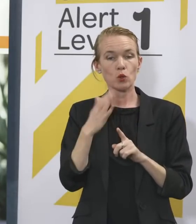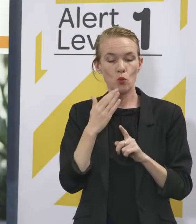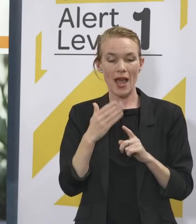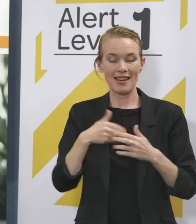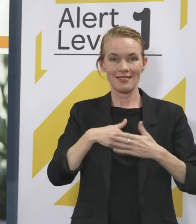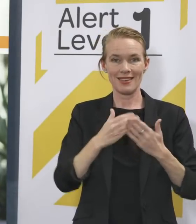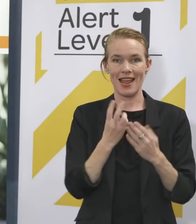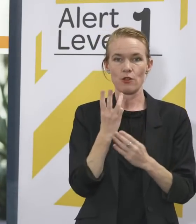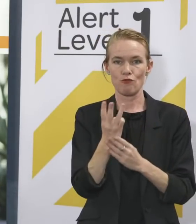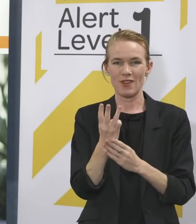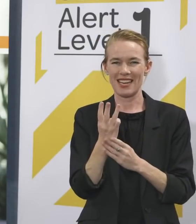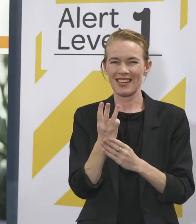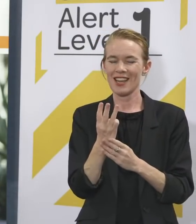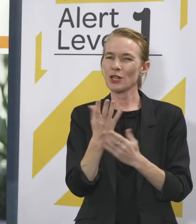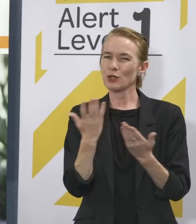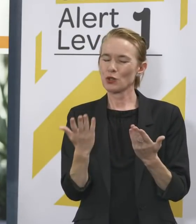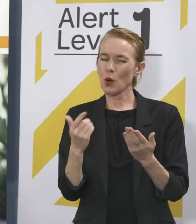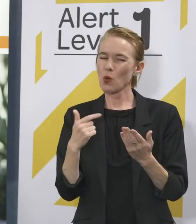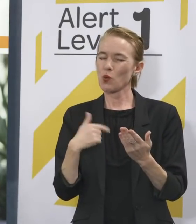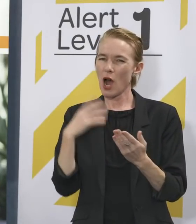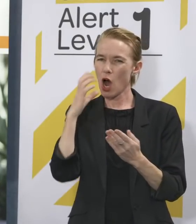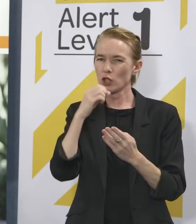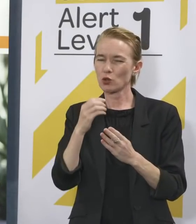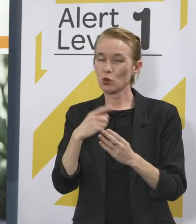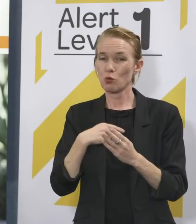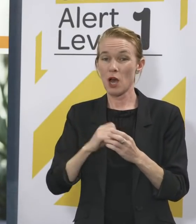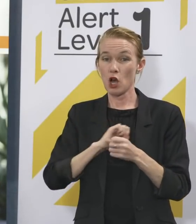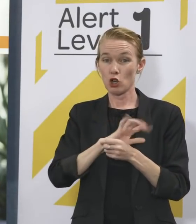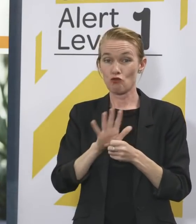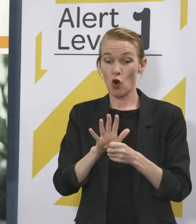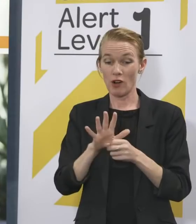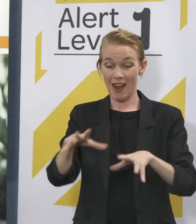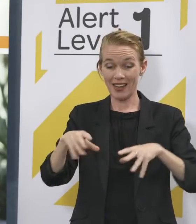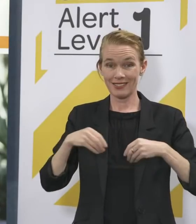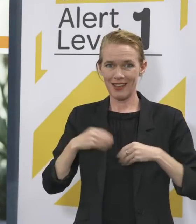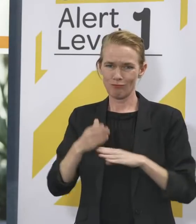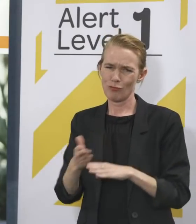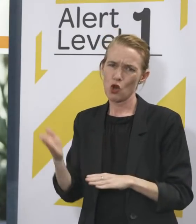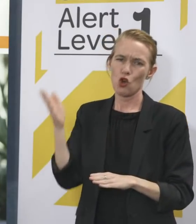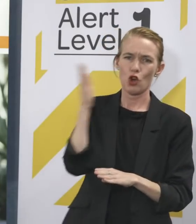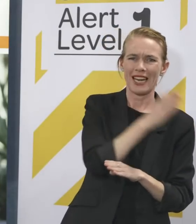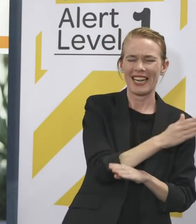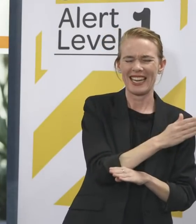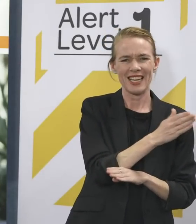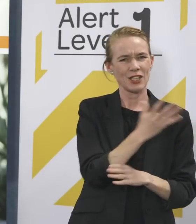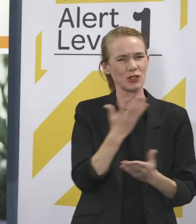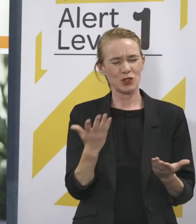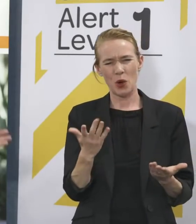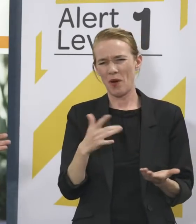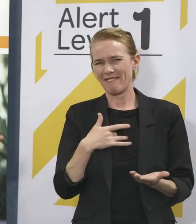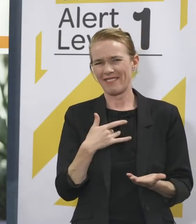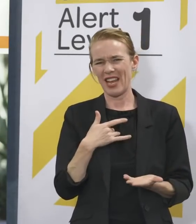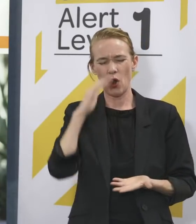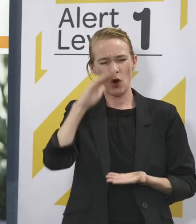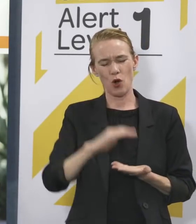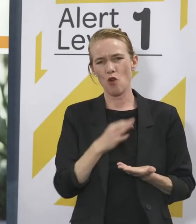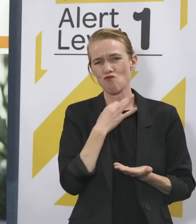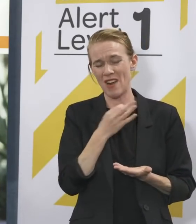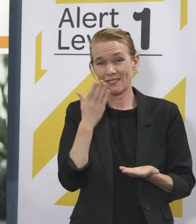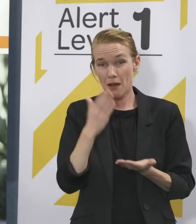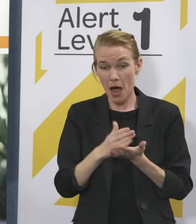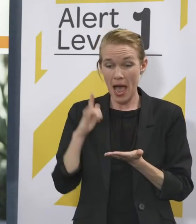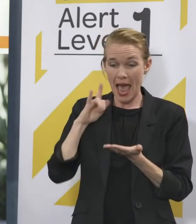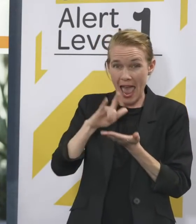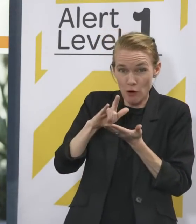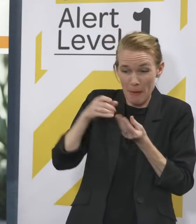the time they travelled into New Zealand, rather than having it been transmitted and them having caught it on the plane. Or it could have been, at